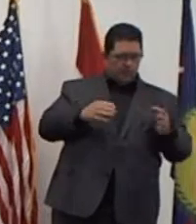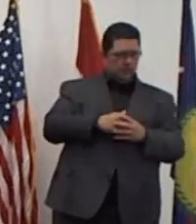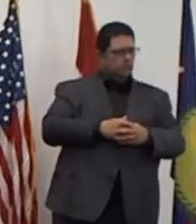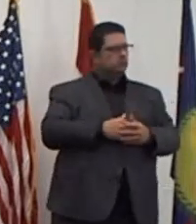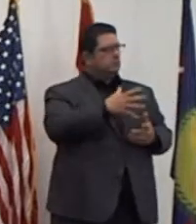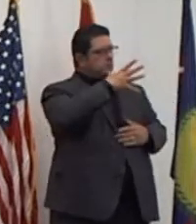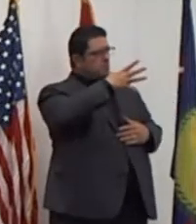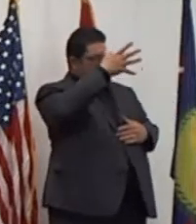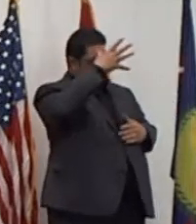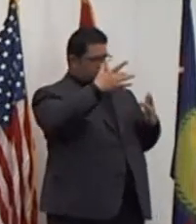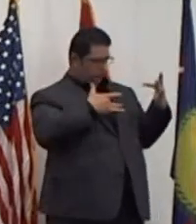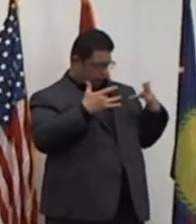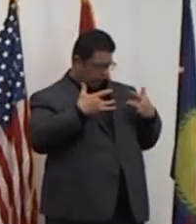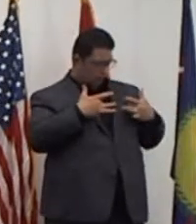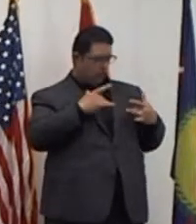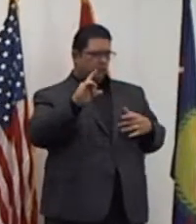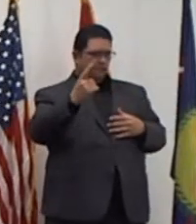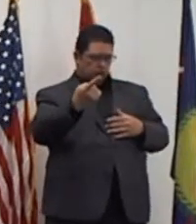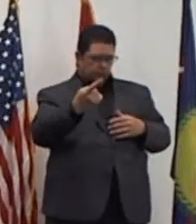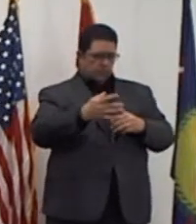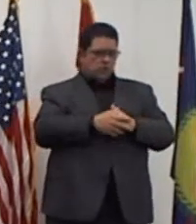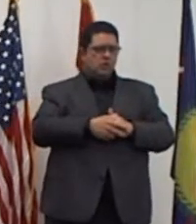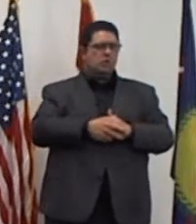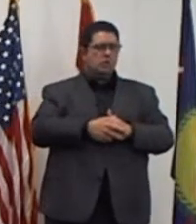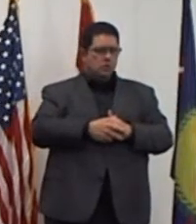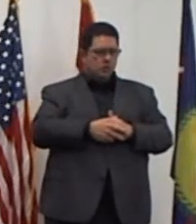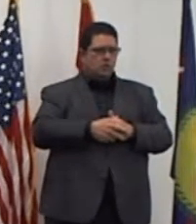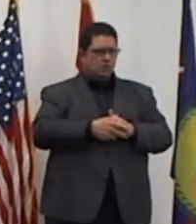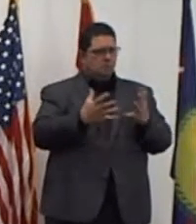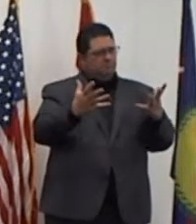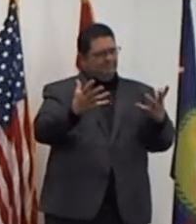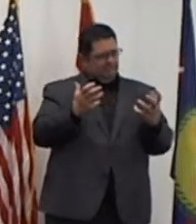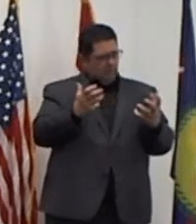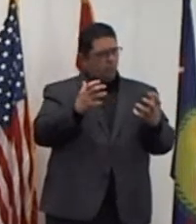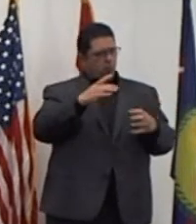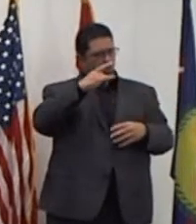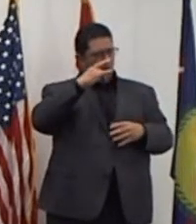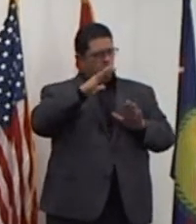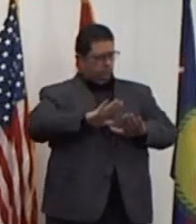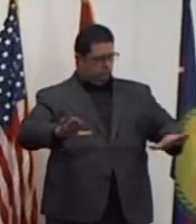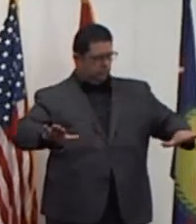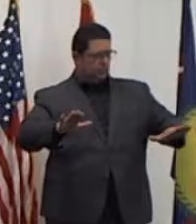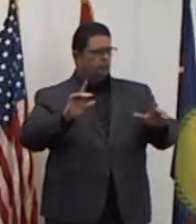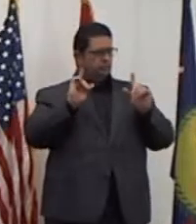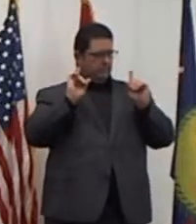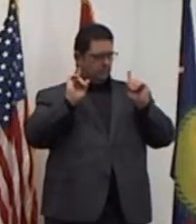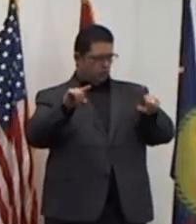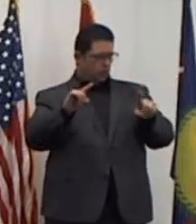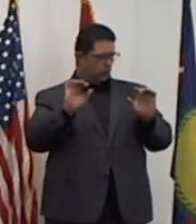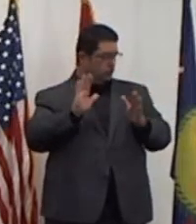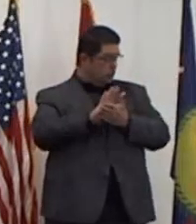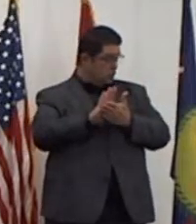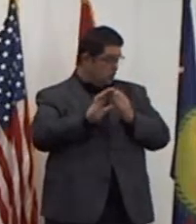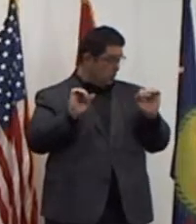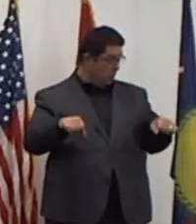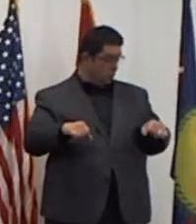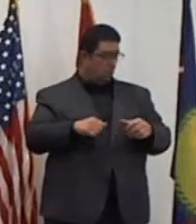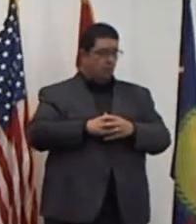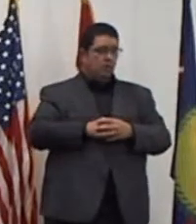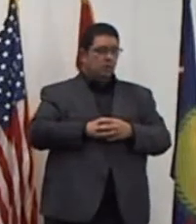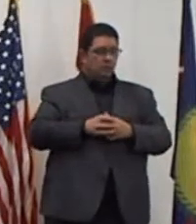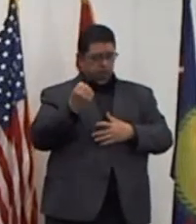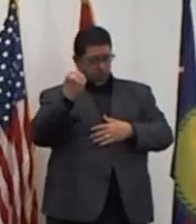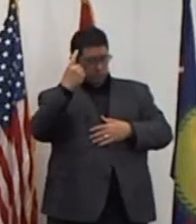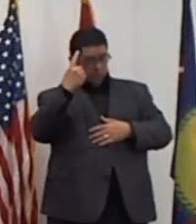are concerned. First of all, they want their kids to be able to go to school. They understand that being able to go